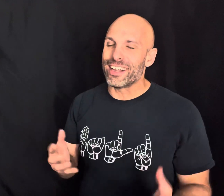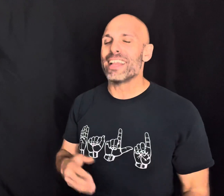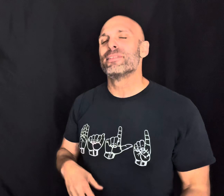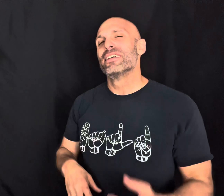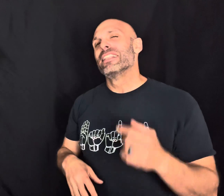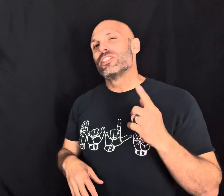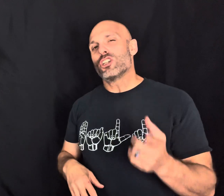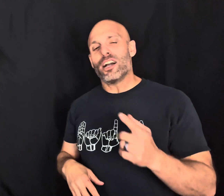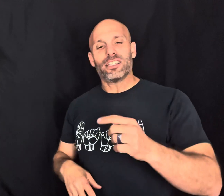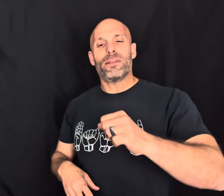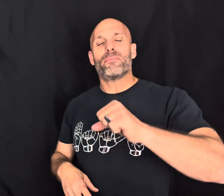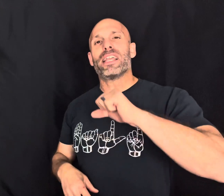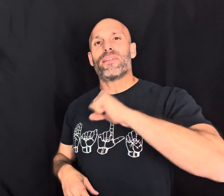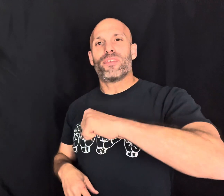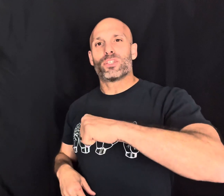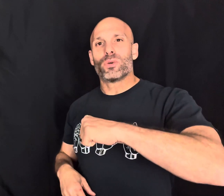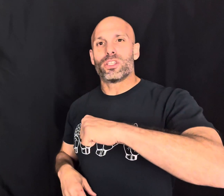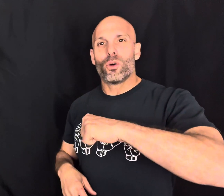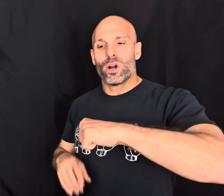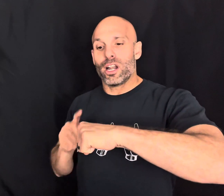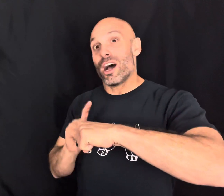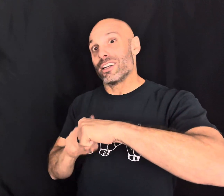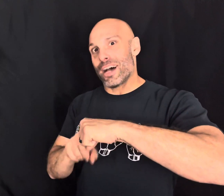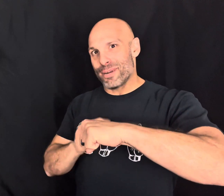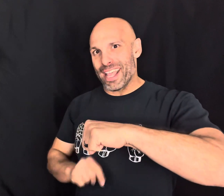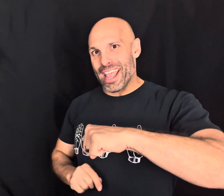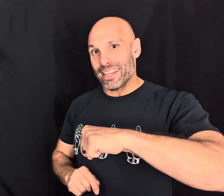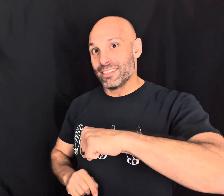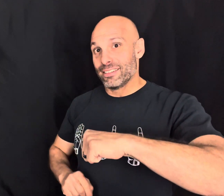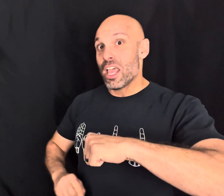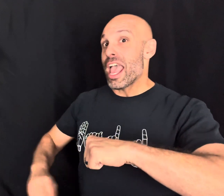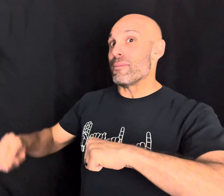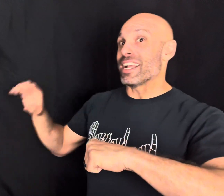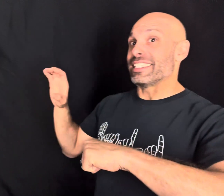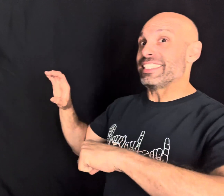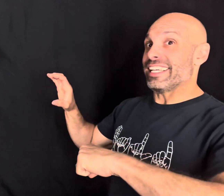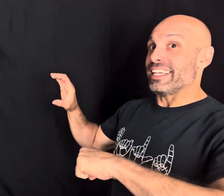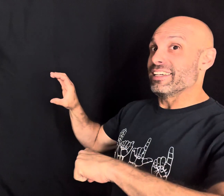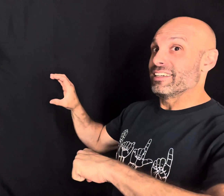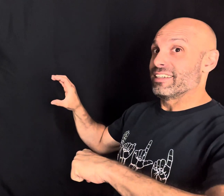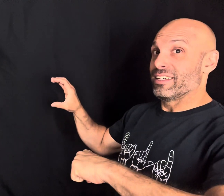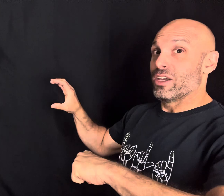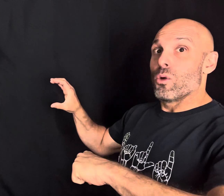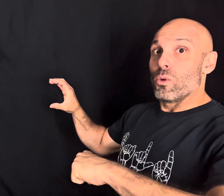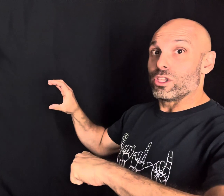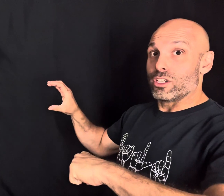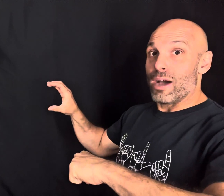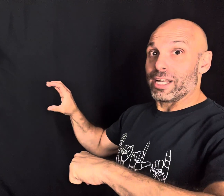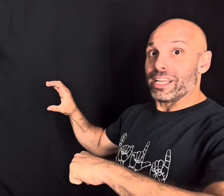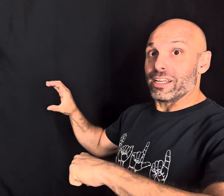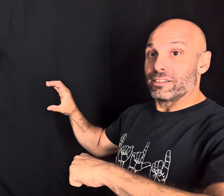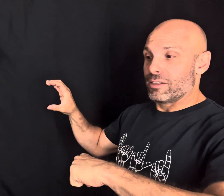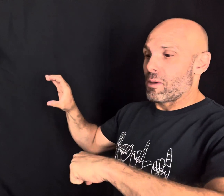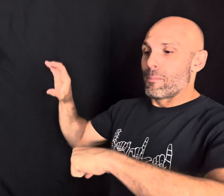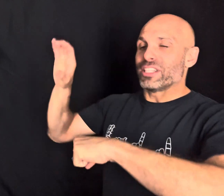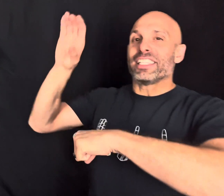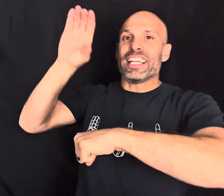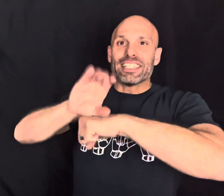right? Chocolate, make a fist with your non-dominant hand and make a C with your dominant hand. Put the C on